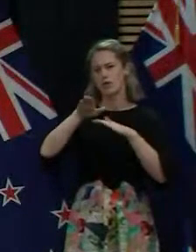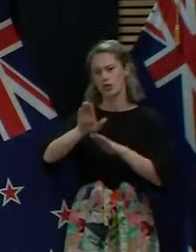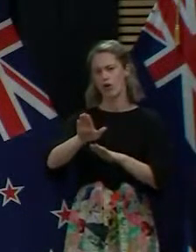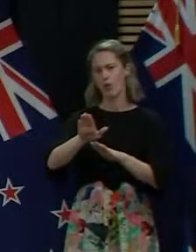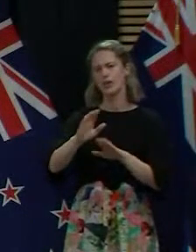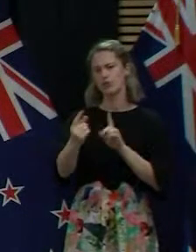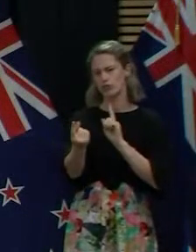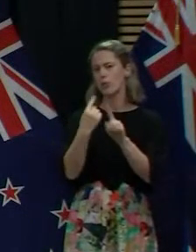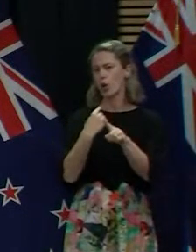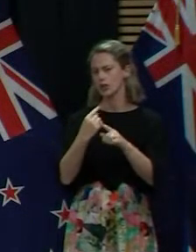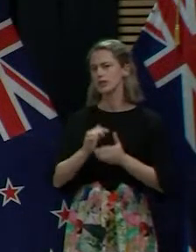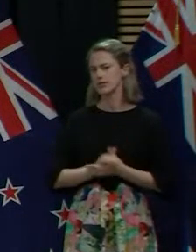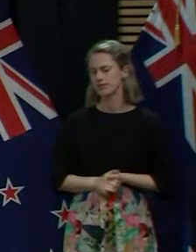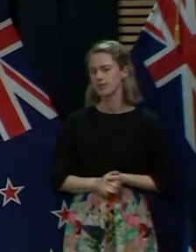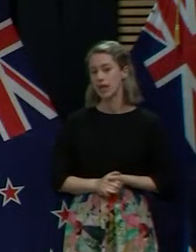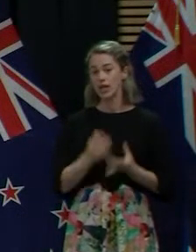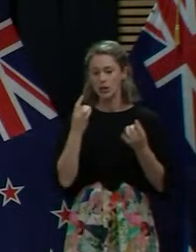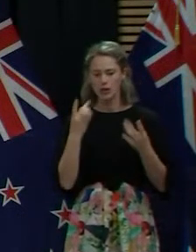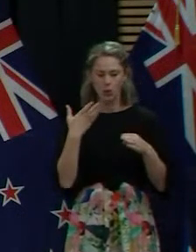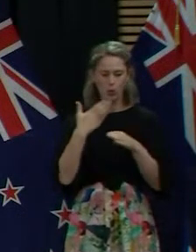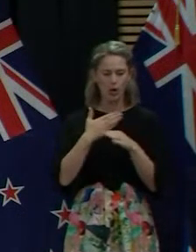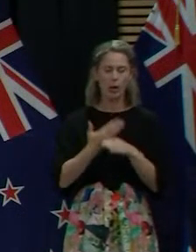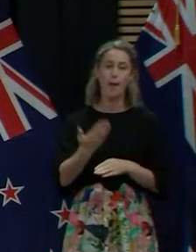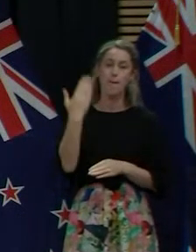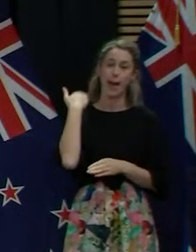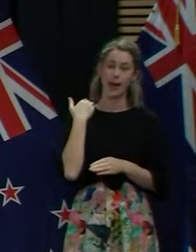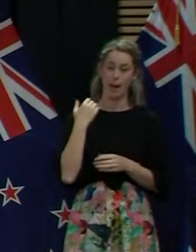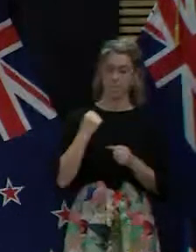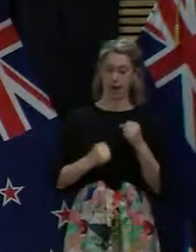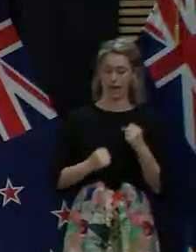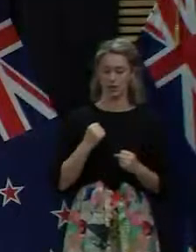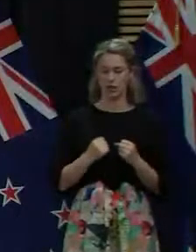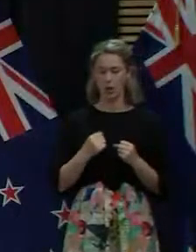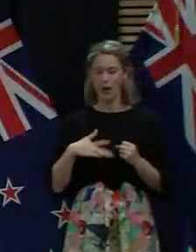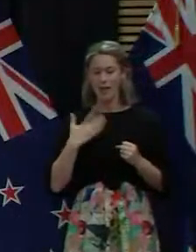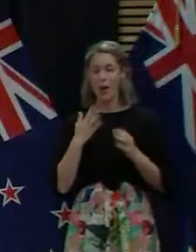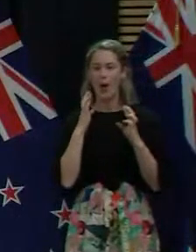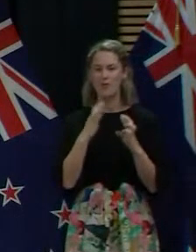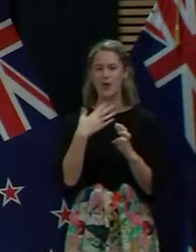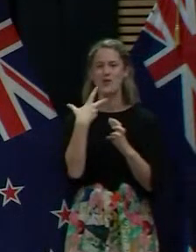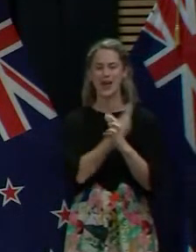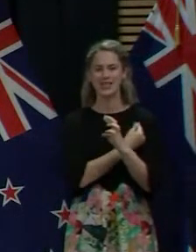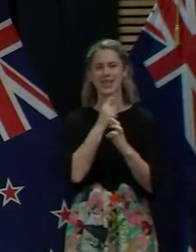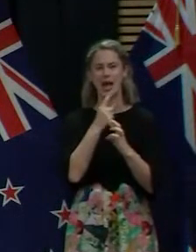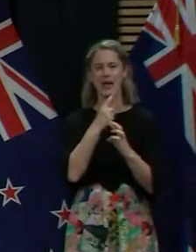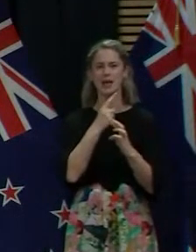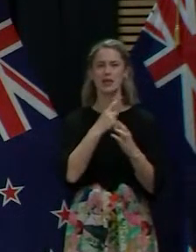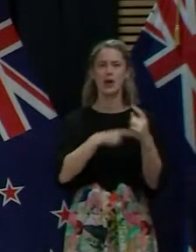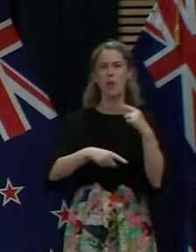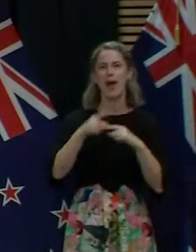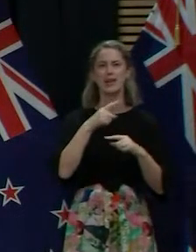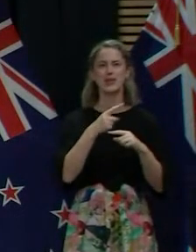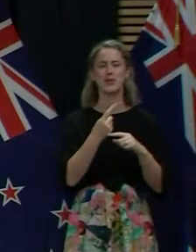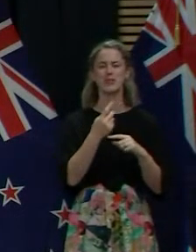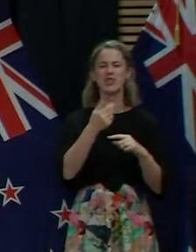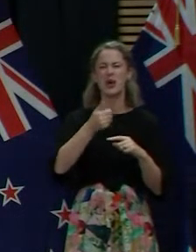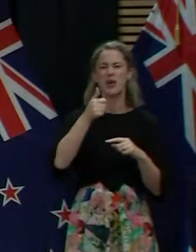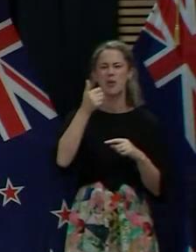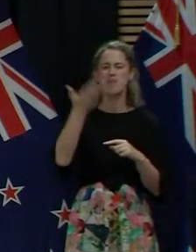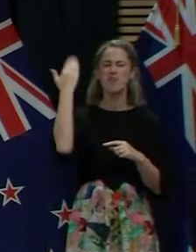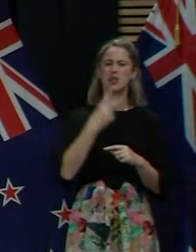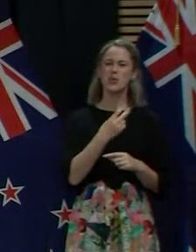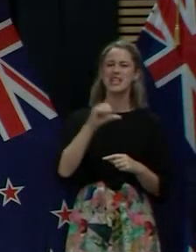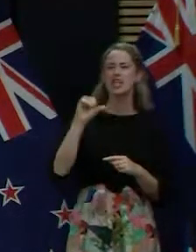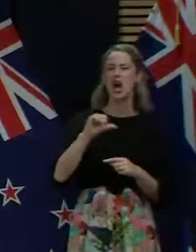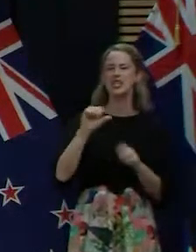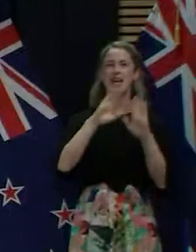COVID-19 response. When we started that work back in March, we were hopeful that the vaccine could take us back to that pre-pandemic world as we